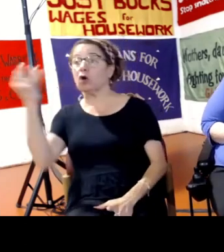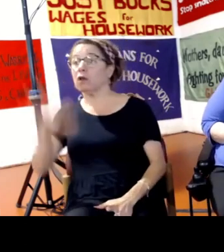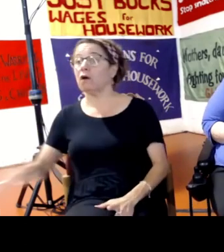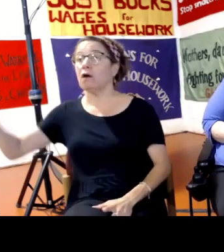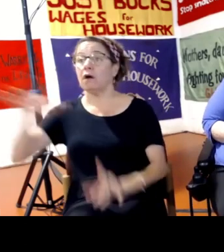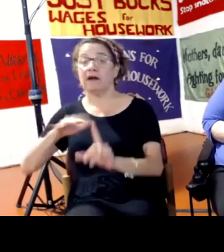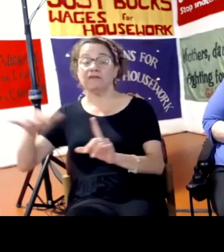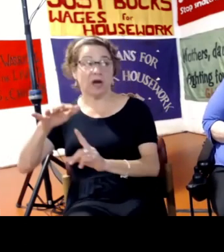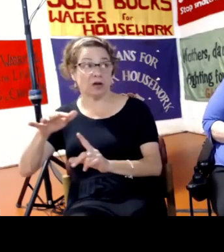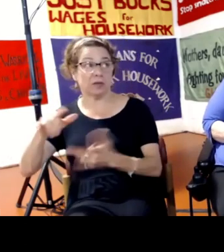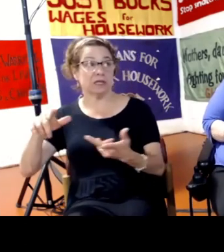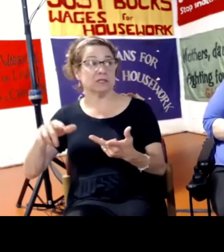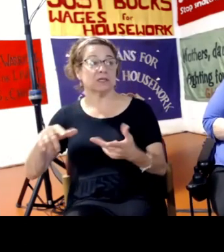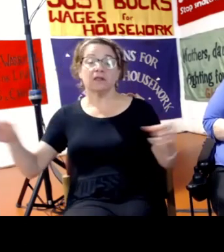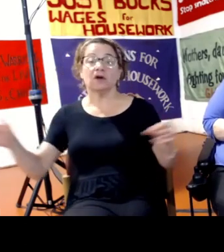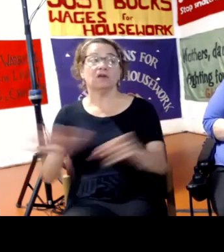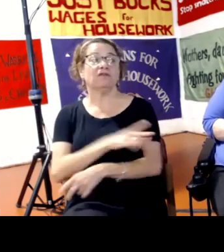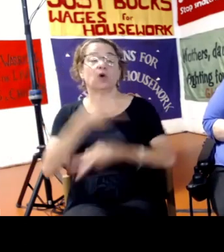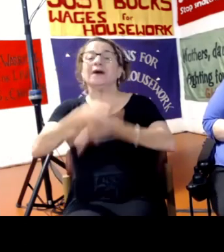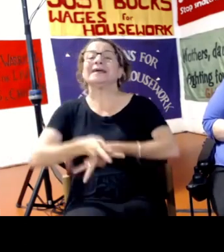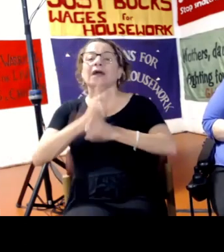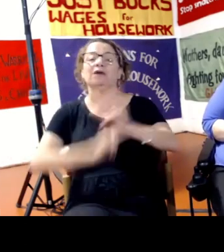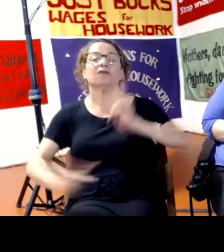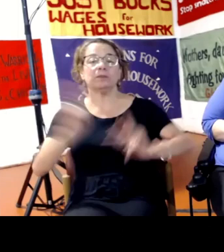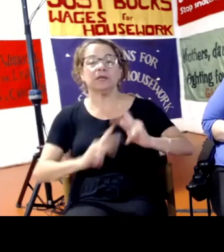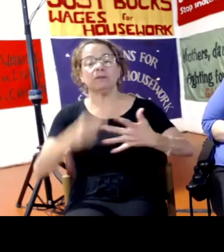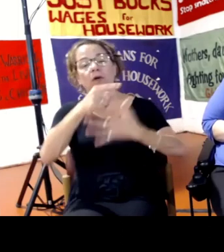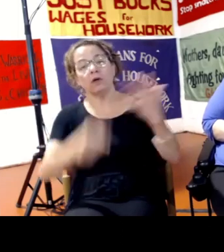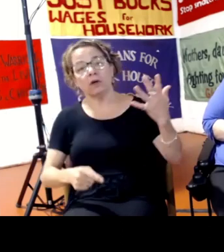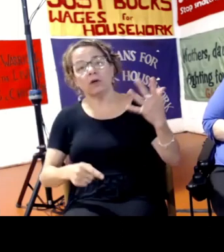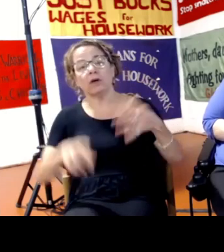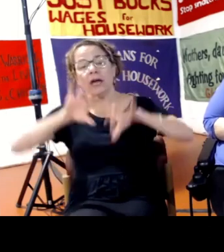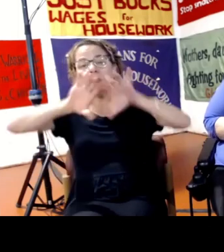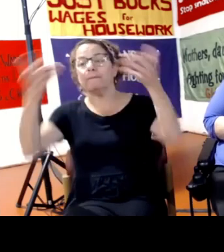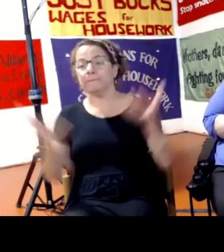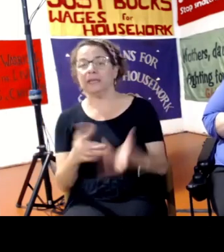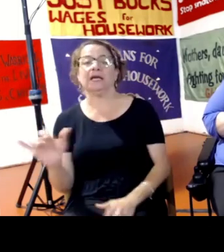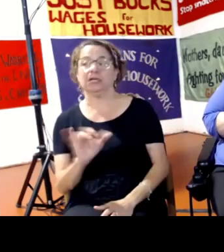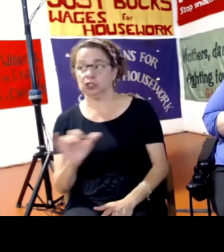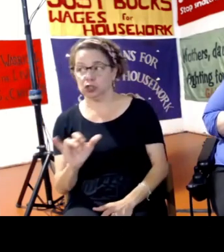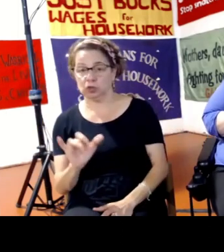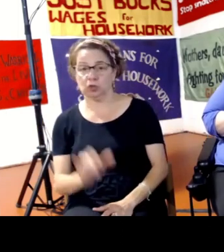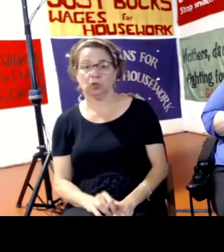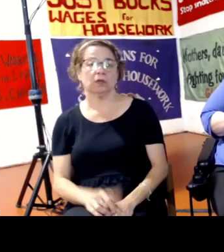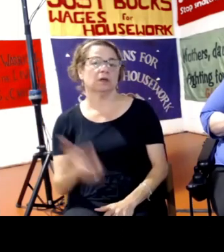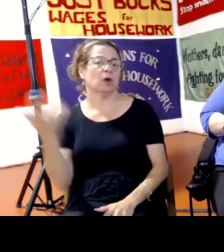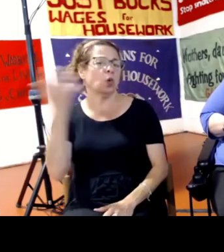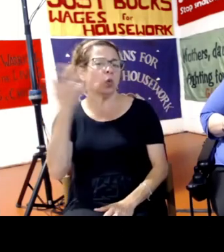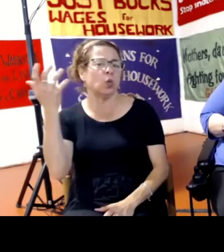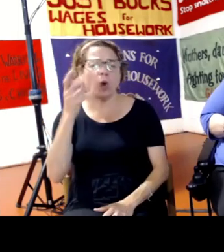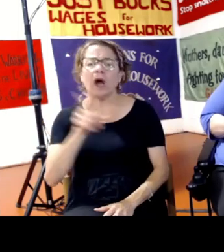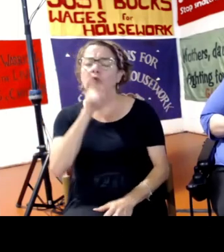we came out with a formulation of caring for people and the planet. And it's been enormously